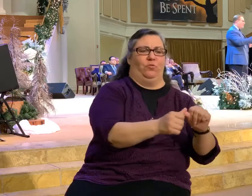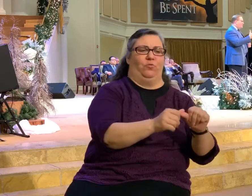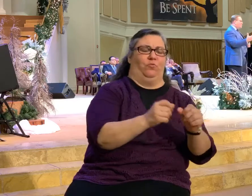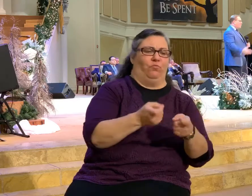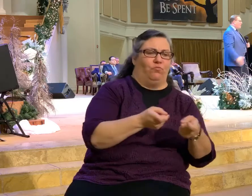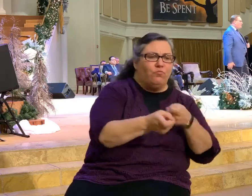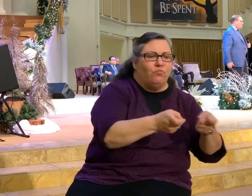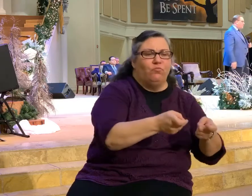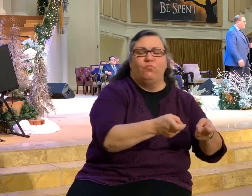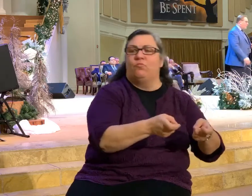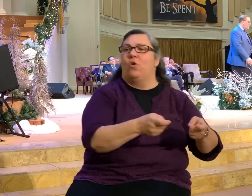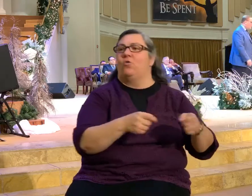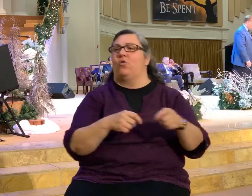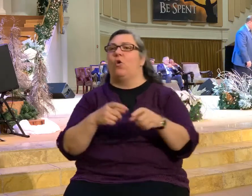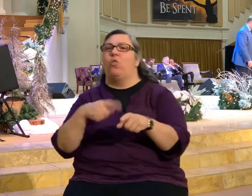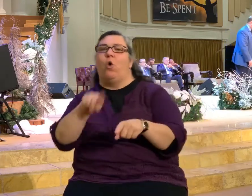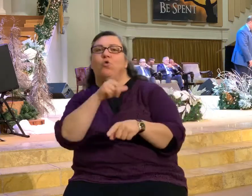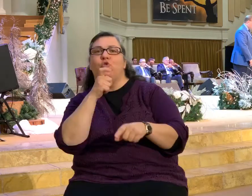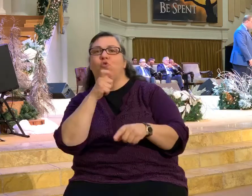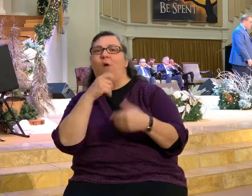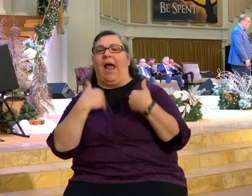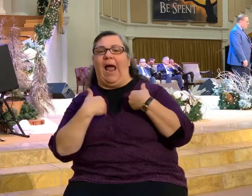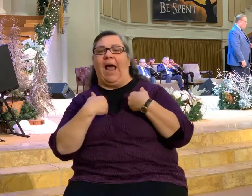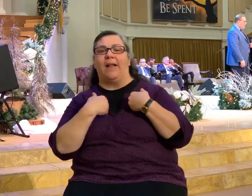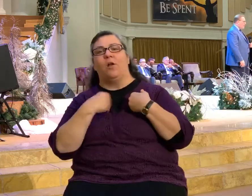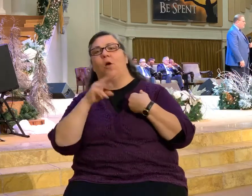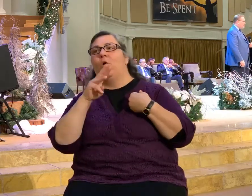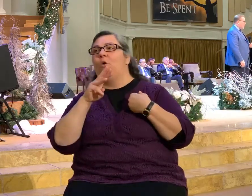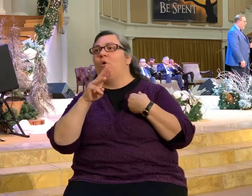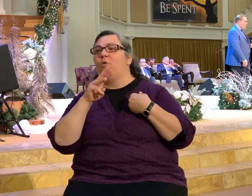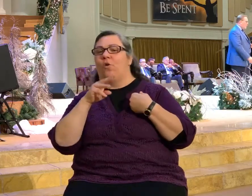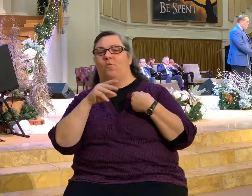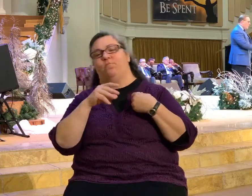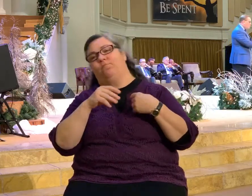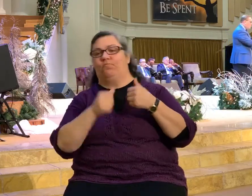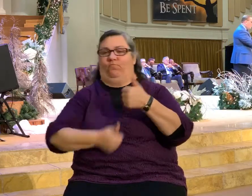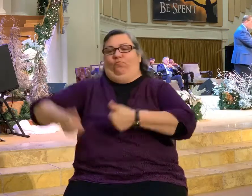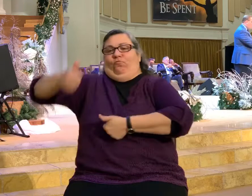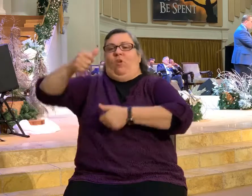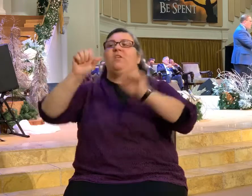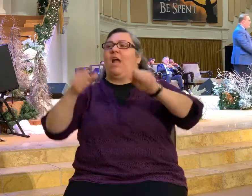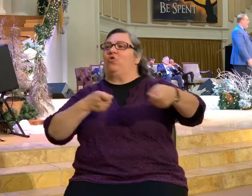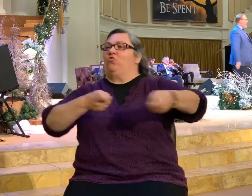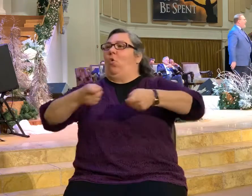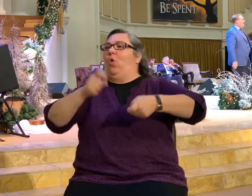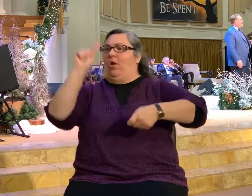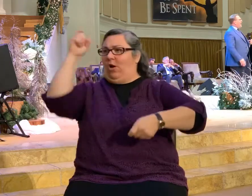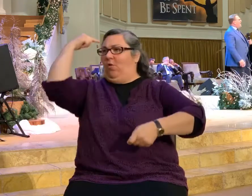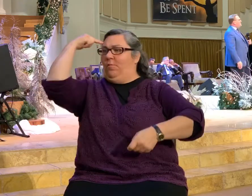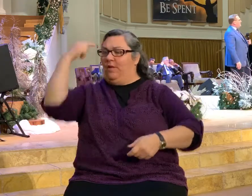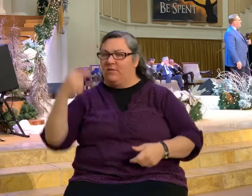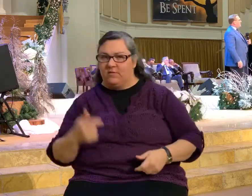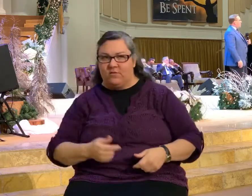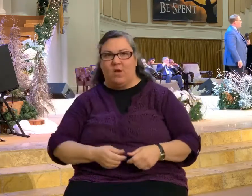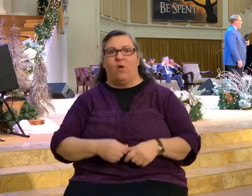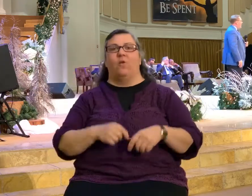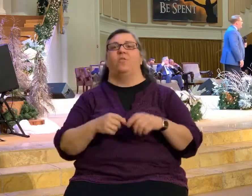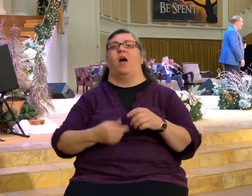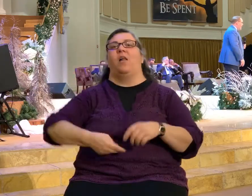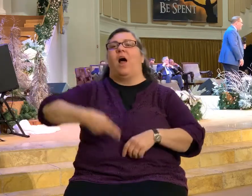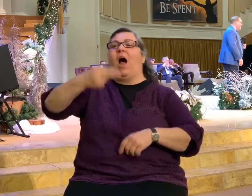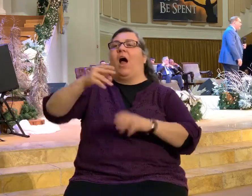that had the weapons were able to control the government. And so here it was, this oligarchy ruled. the high class living